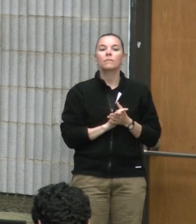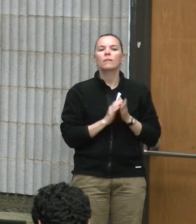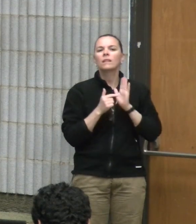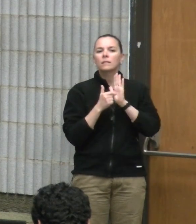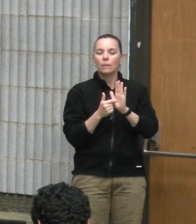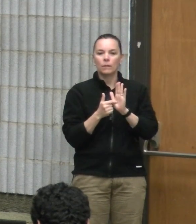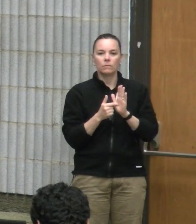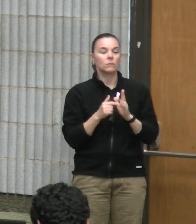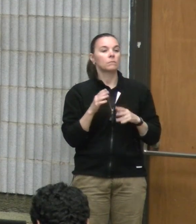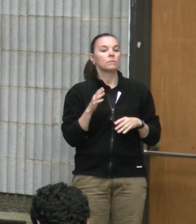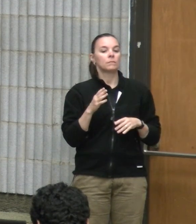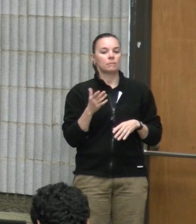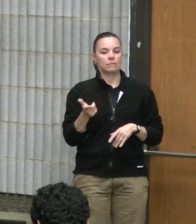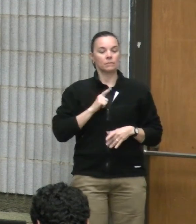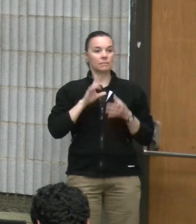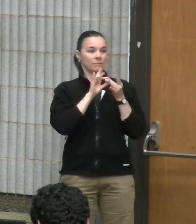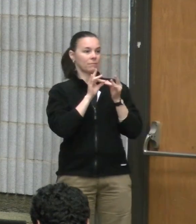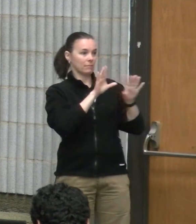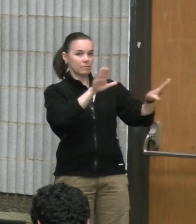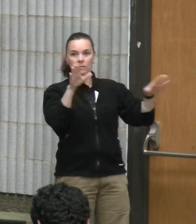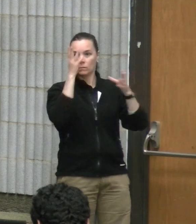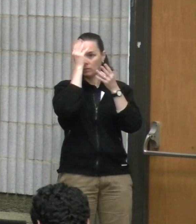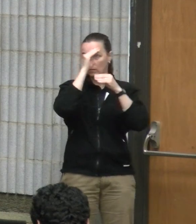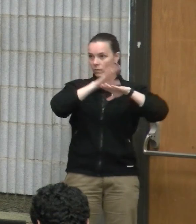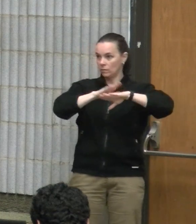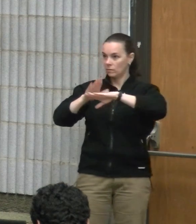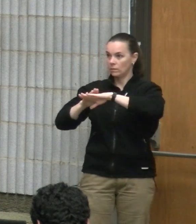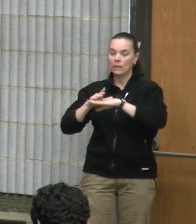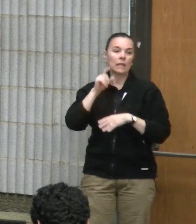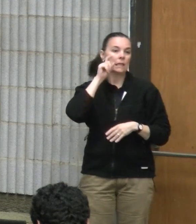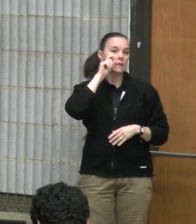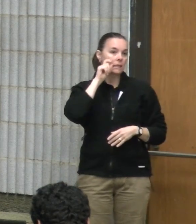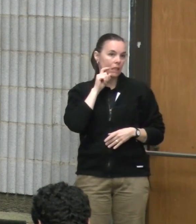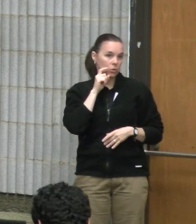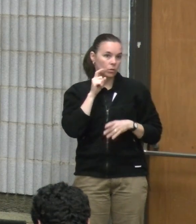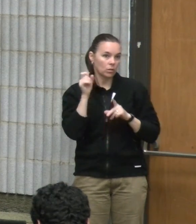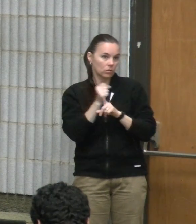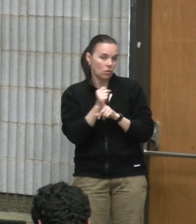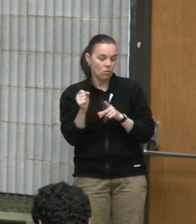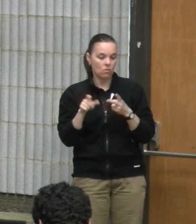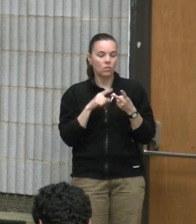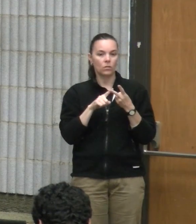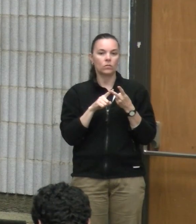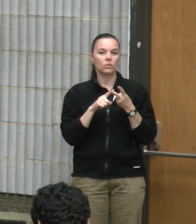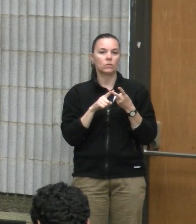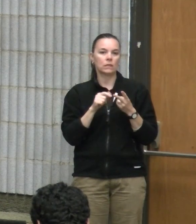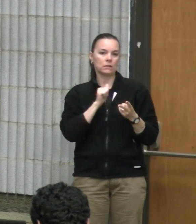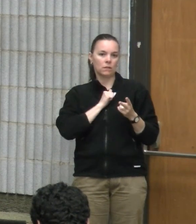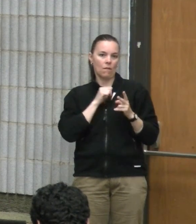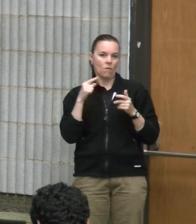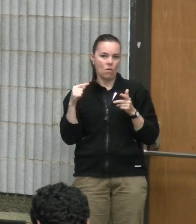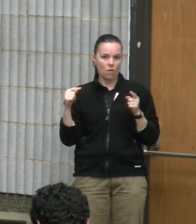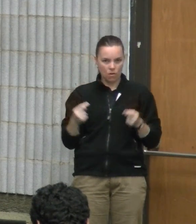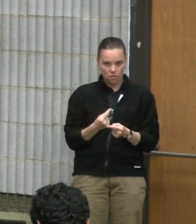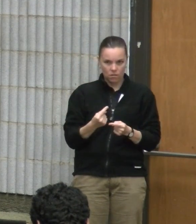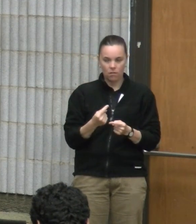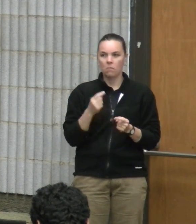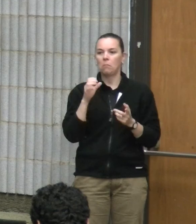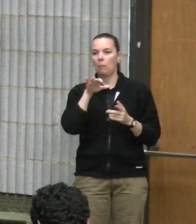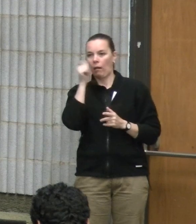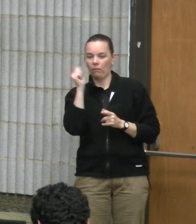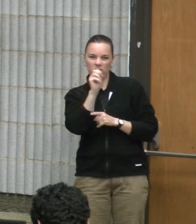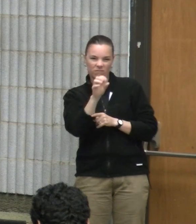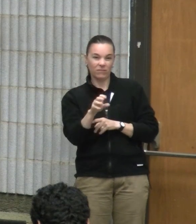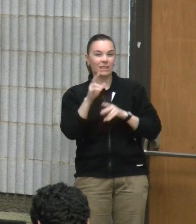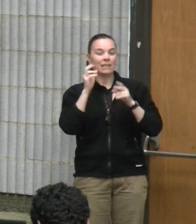you would say, content warning, sexual assault, self-harm, and abuse, if you were going to be discussing those topics. To